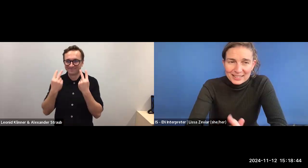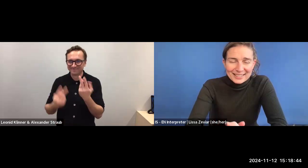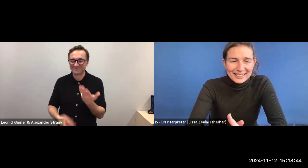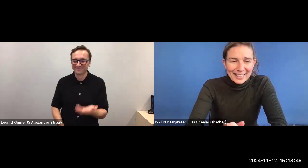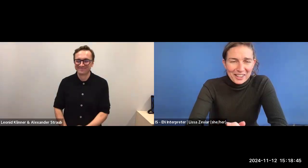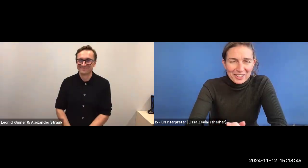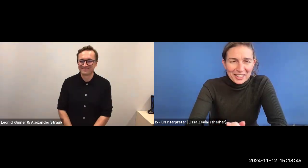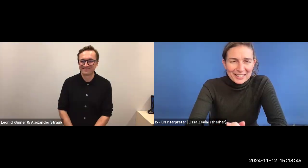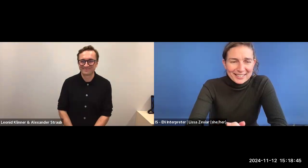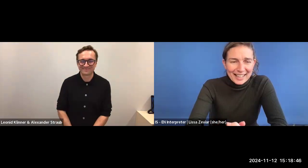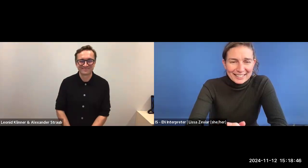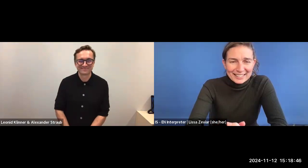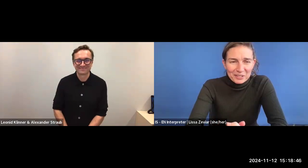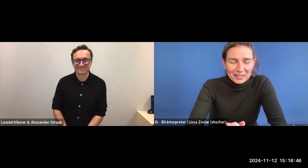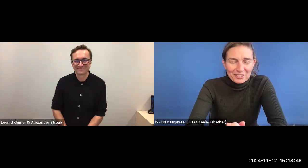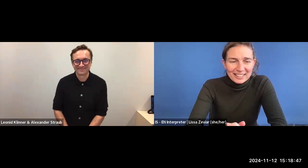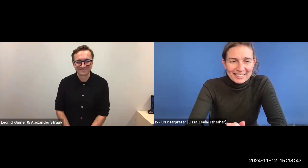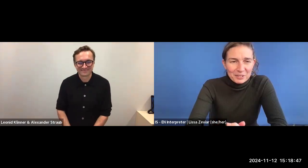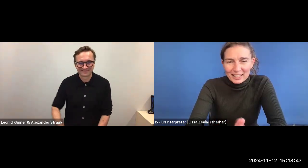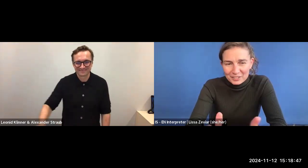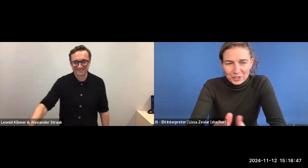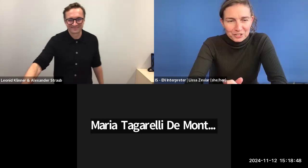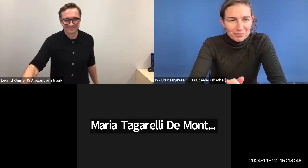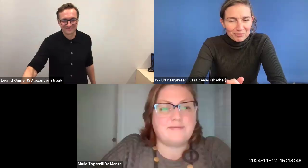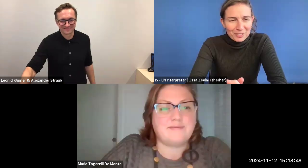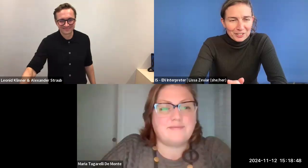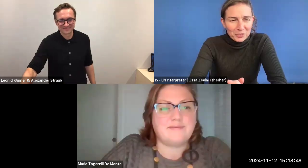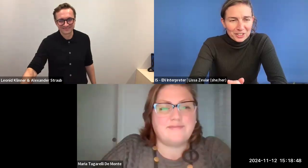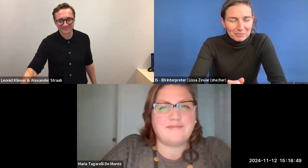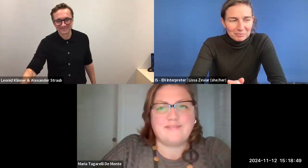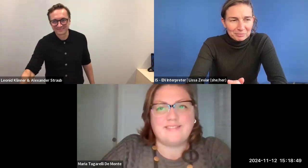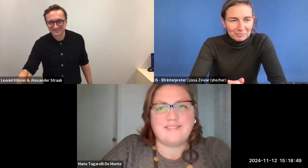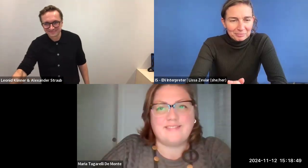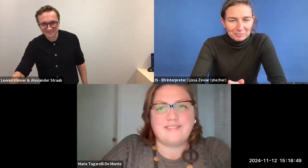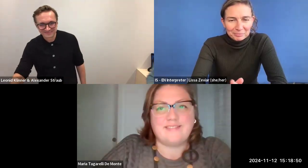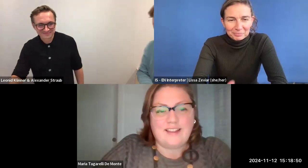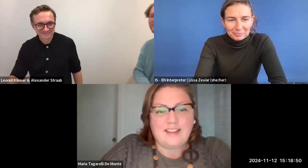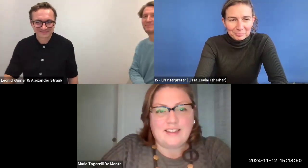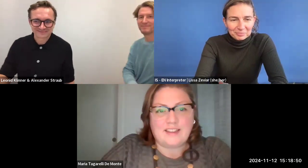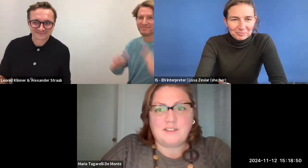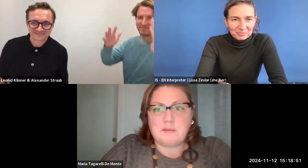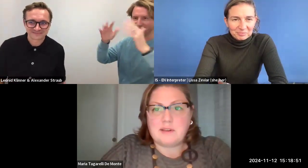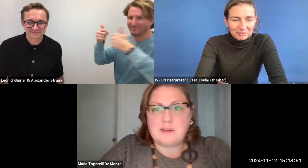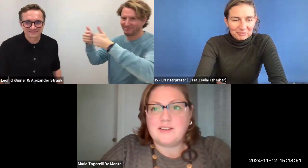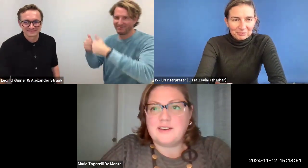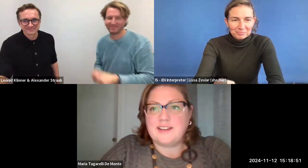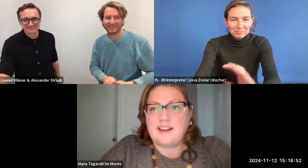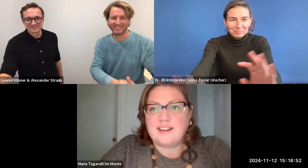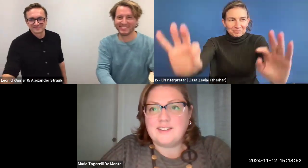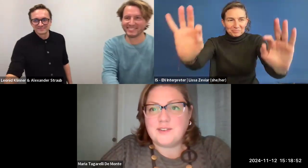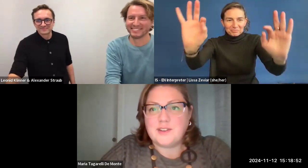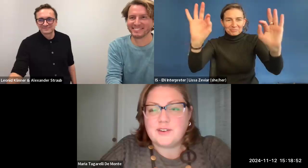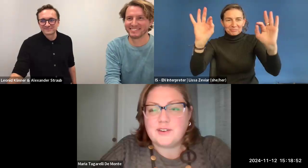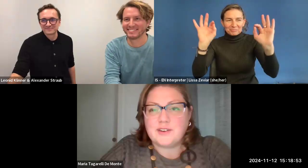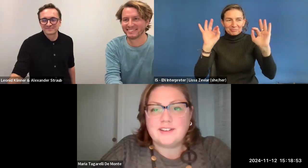So that was the tasks that we created, and thanks for watching. Thank you very much, Leo